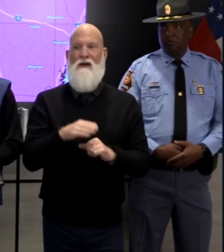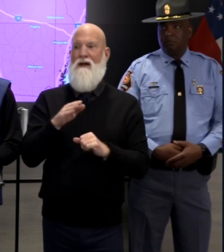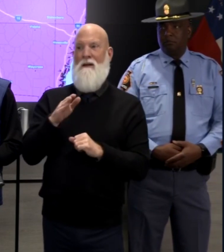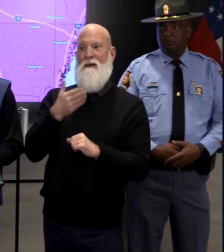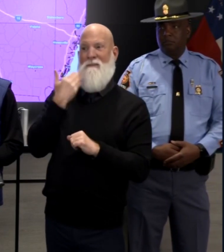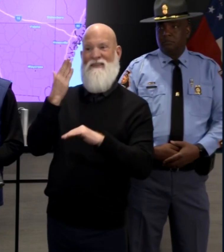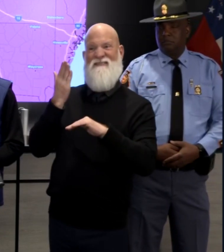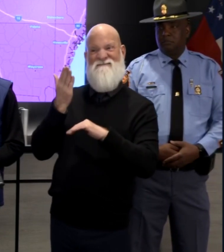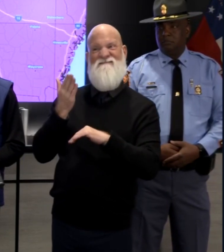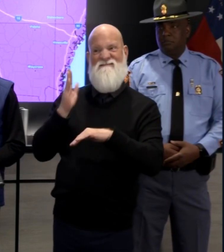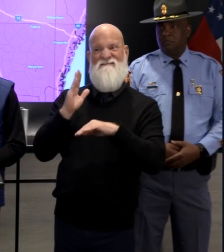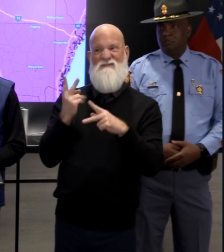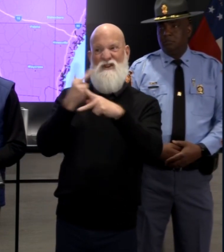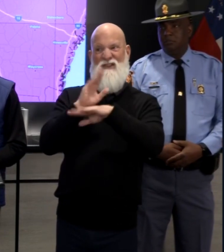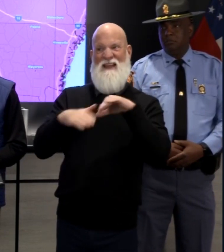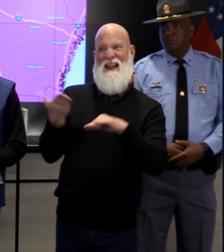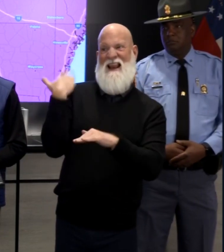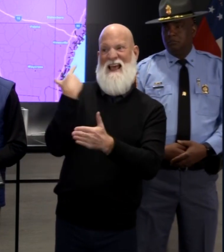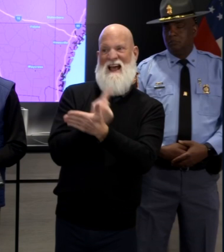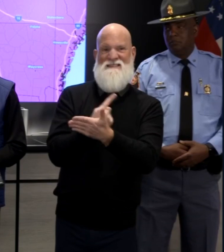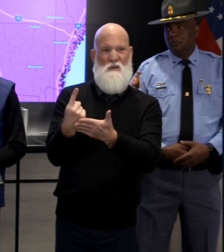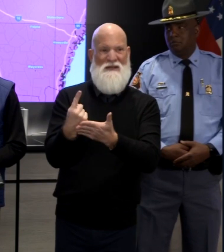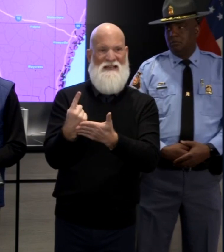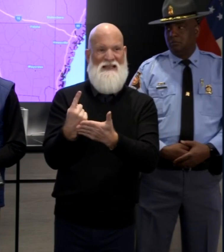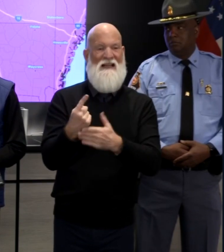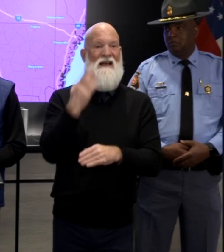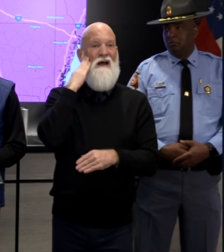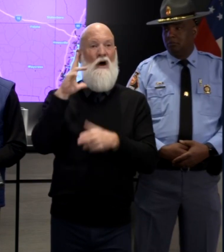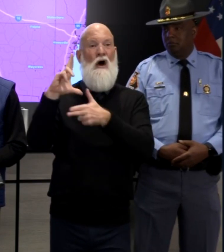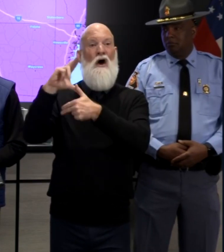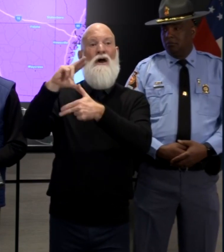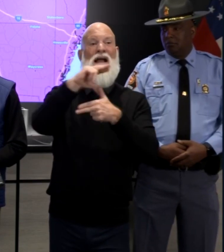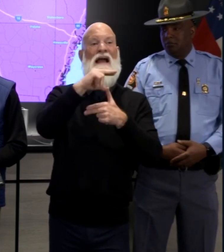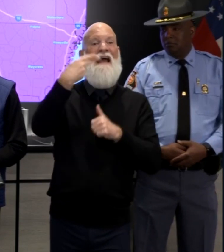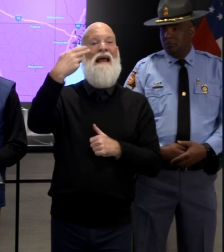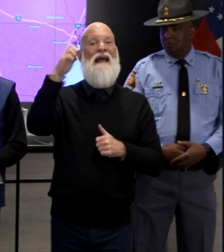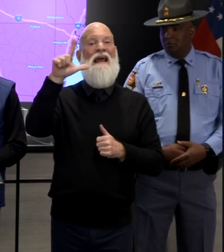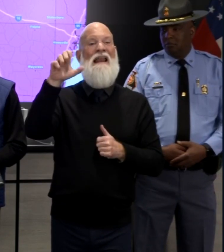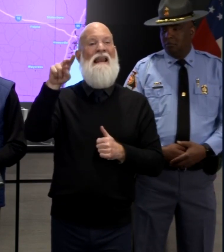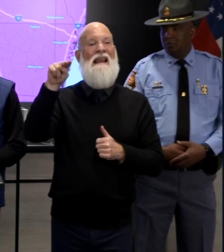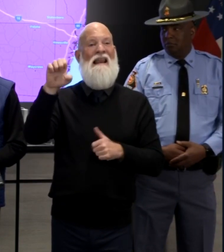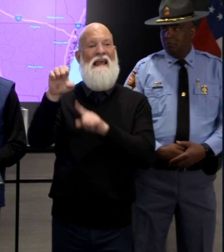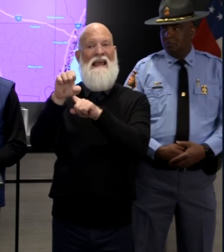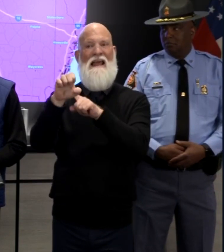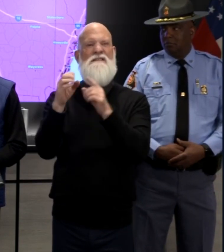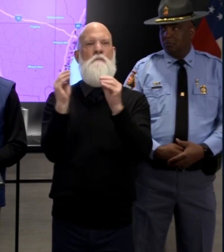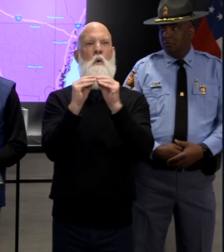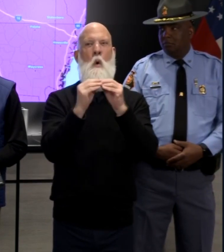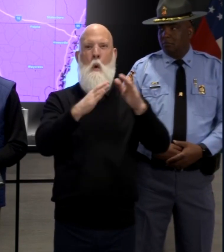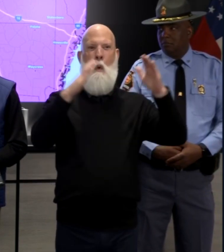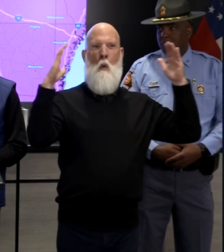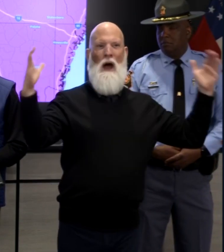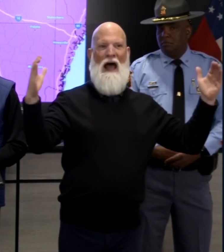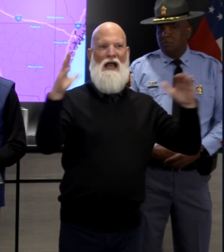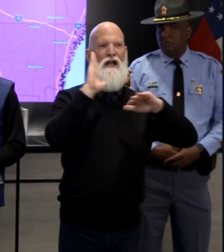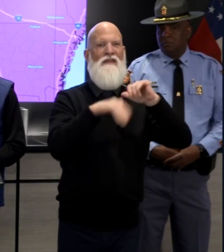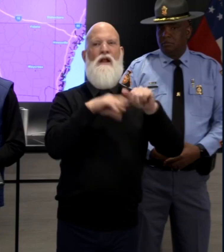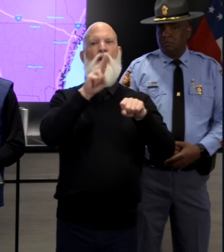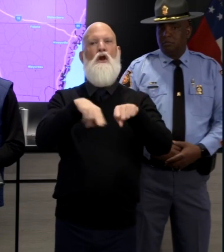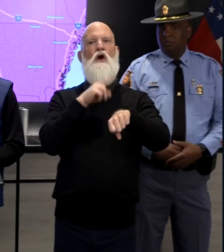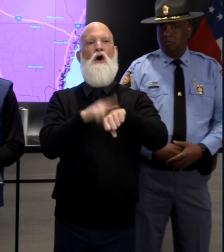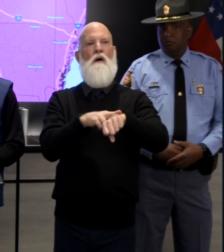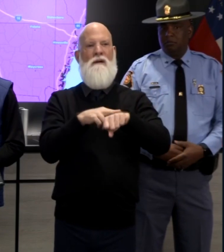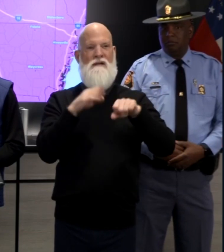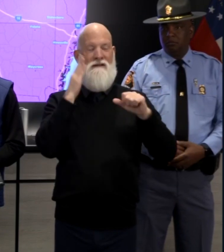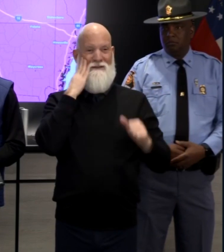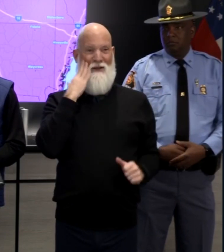with Hurricane Helene. You know, it's just a lot wider than most normal storms that we have. We also have the ability, the line,